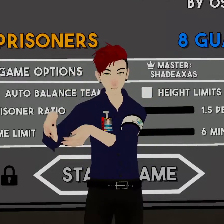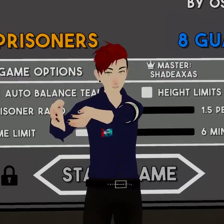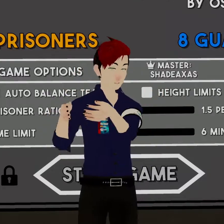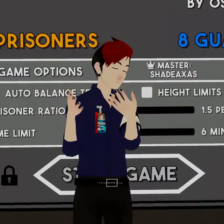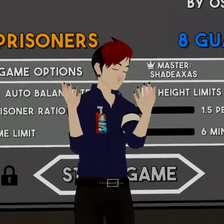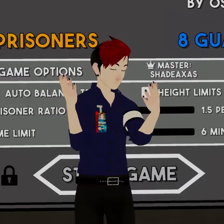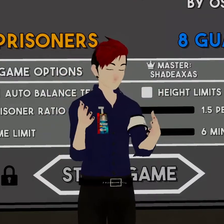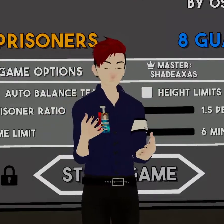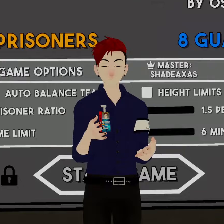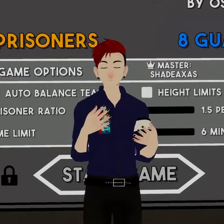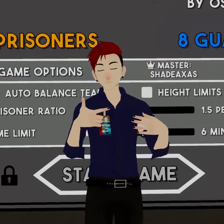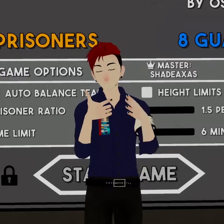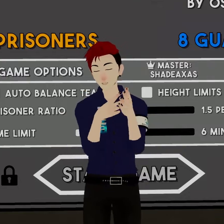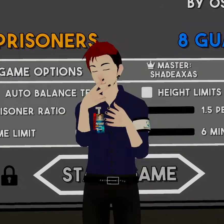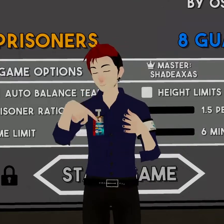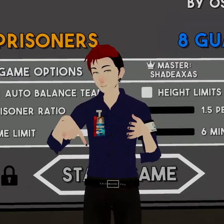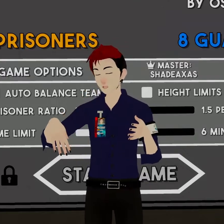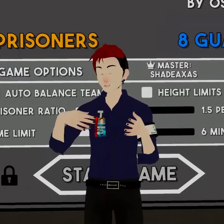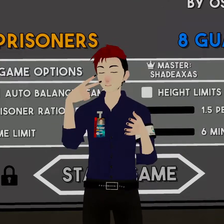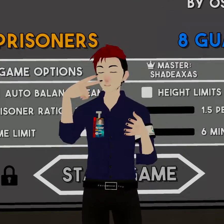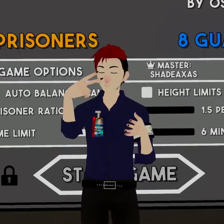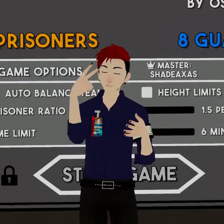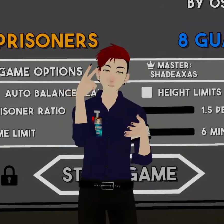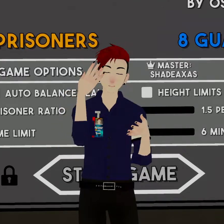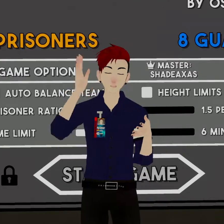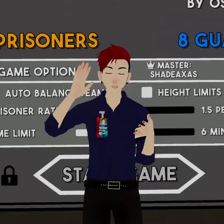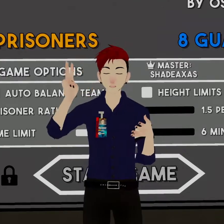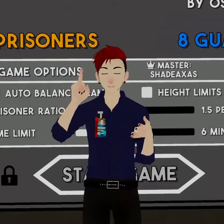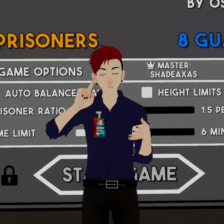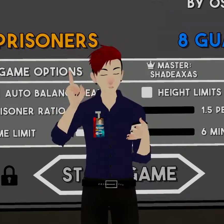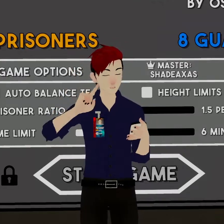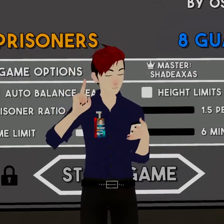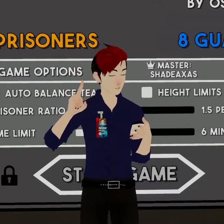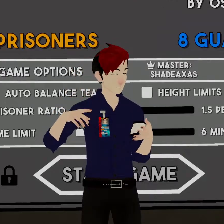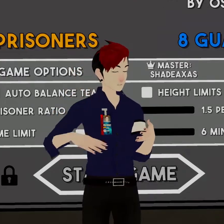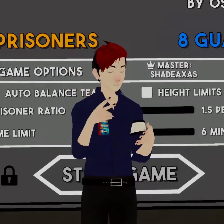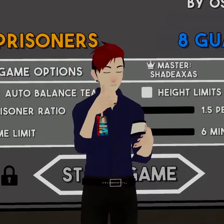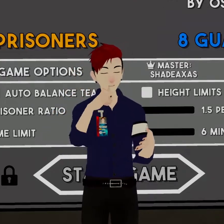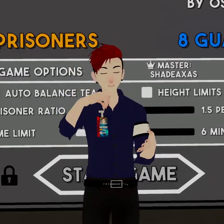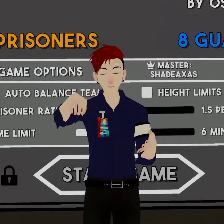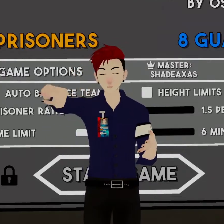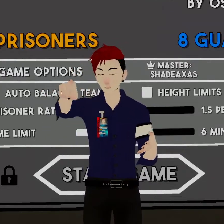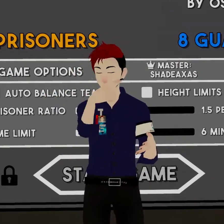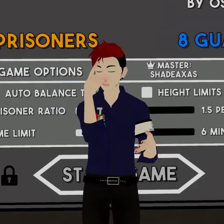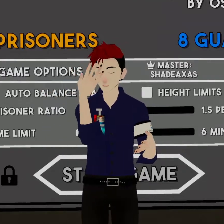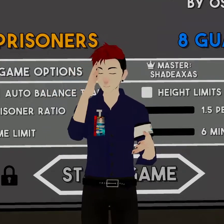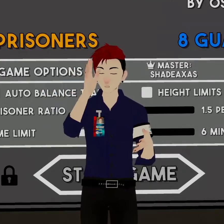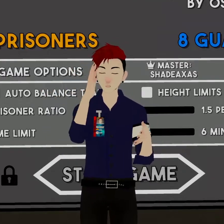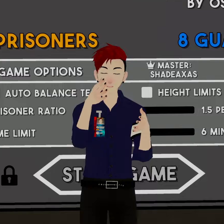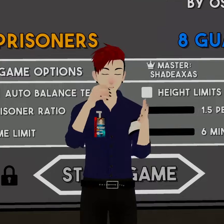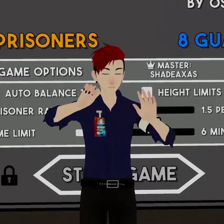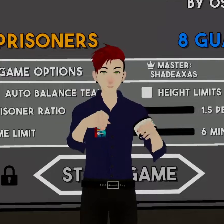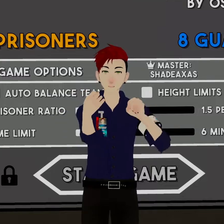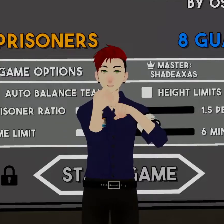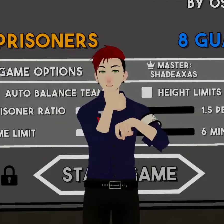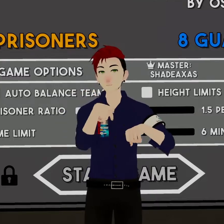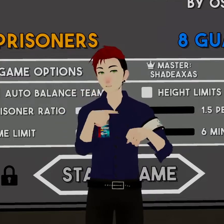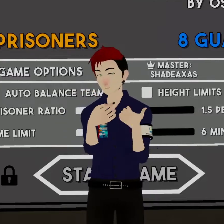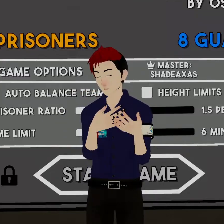tunnel. Honestly, I haven't seen it, so I don't know where it is yet. If you guys know, you will be able to beat me